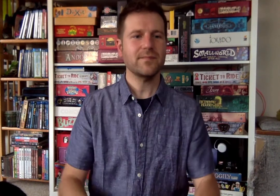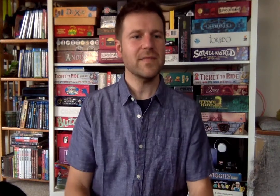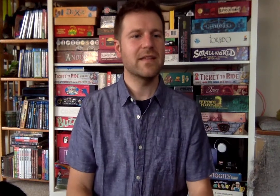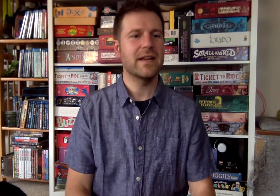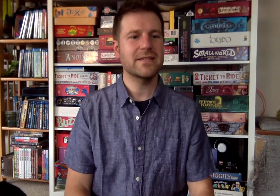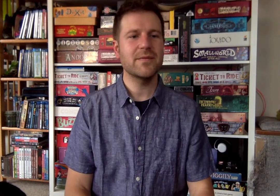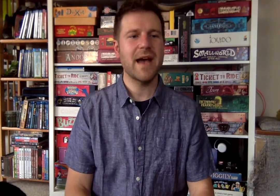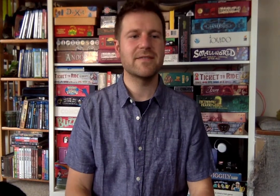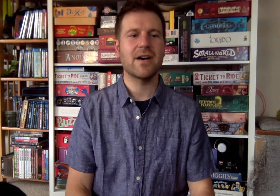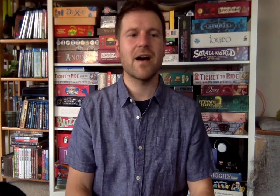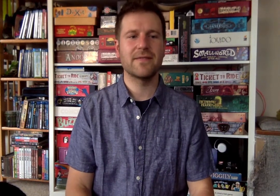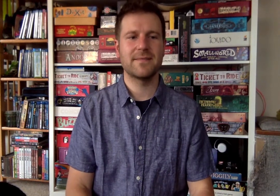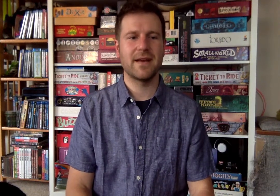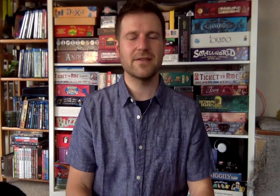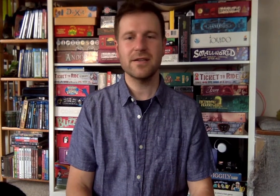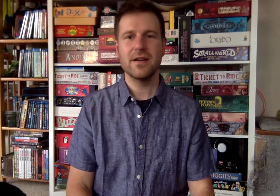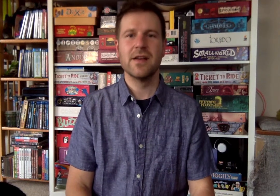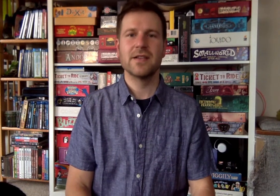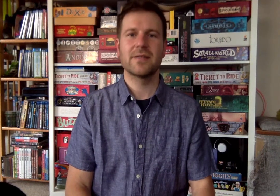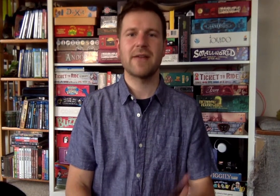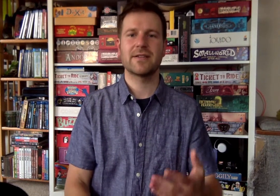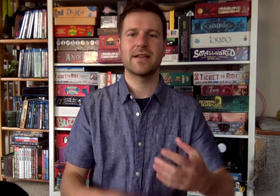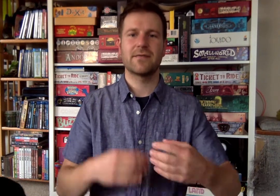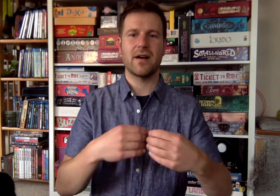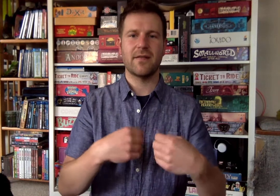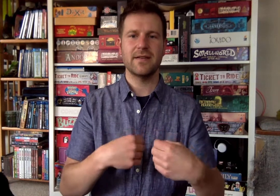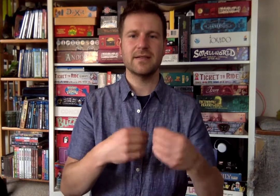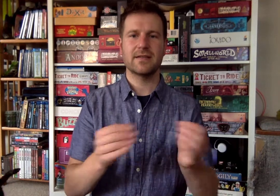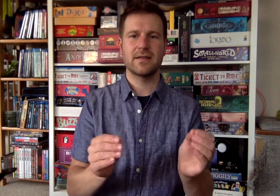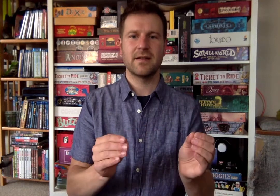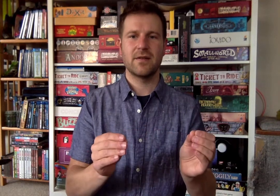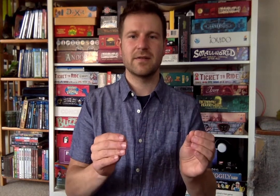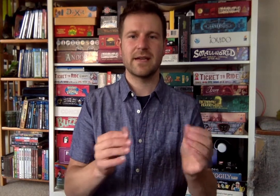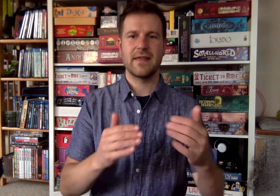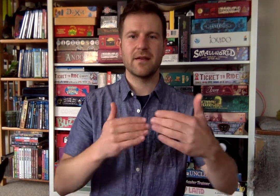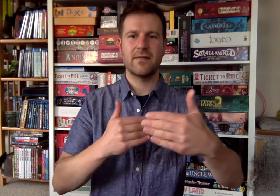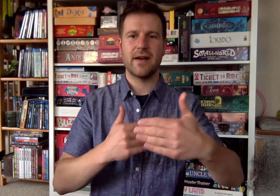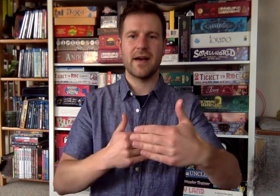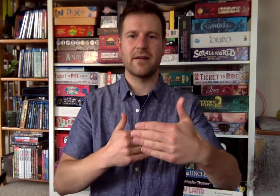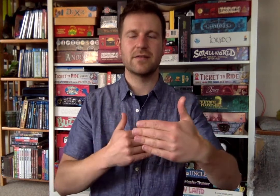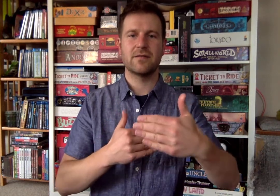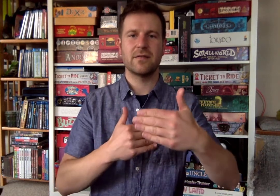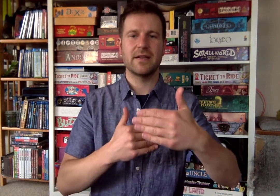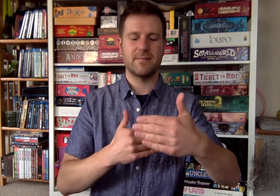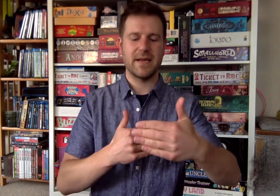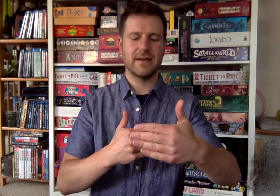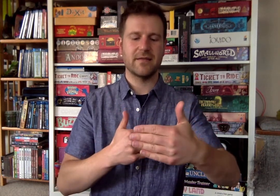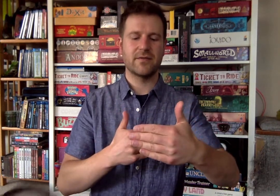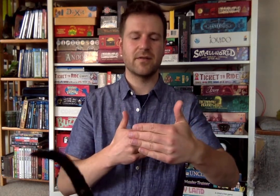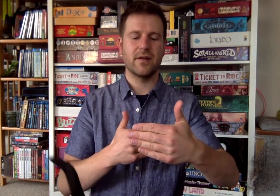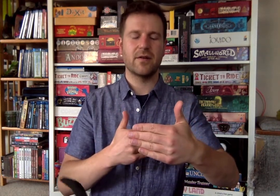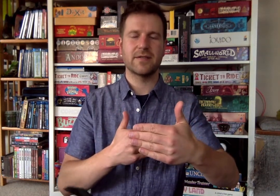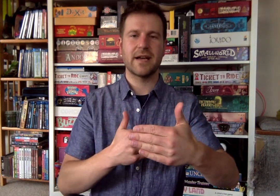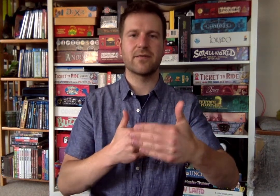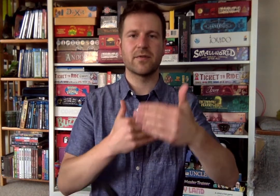The next one we have is office manager. So we have our sign for office, which I think of, it's based on the sign for